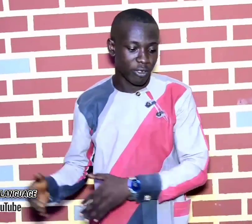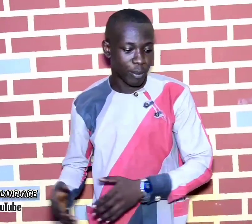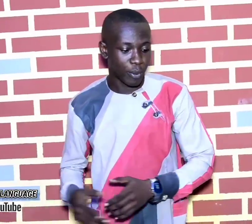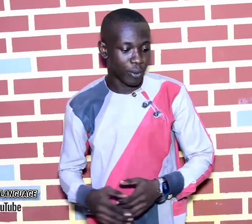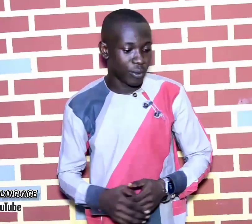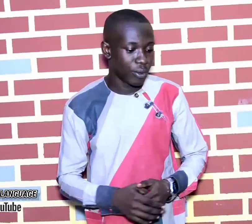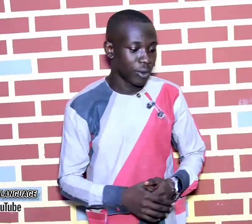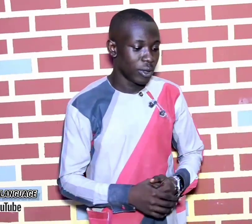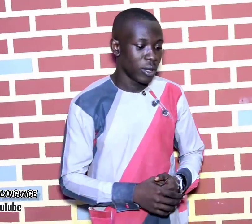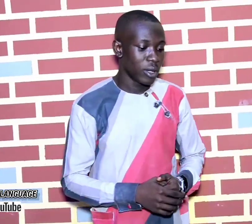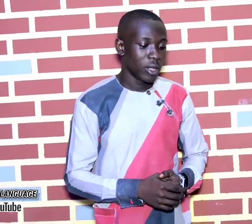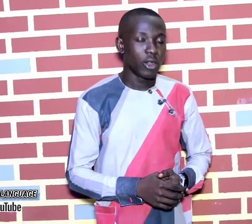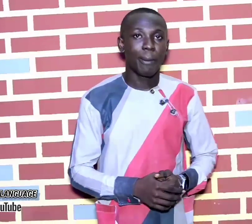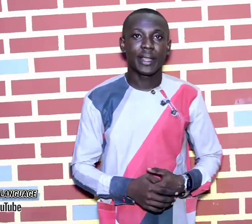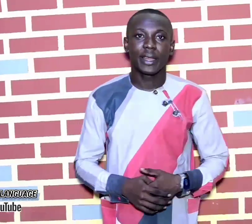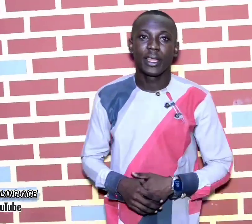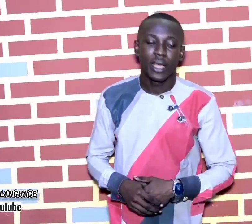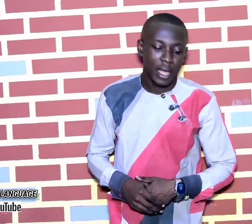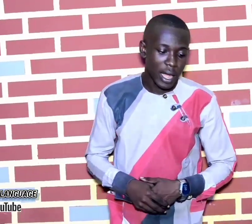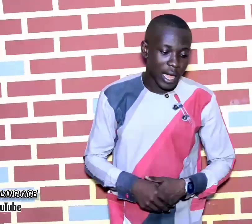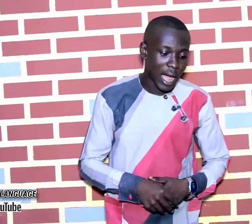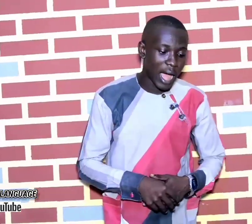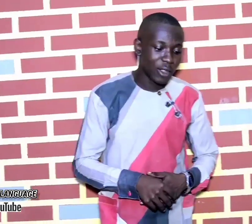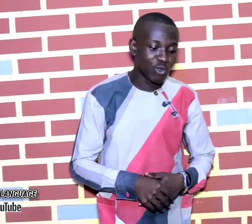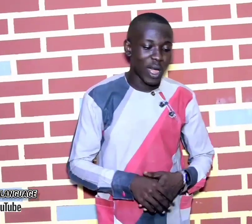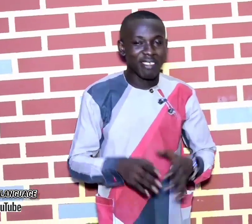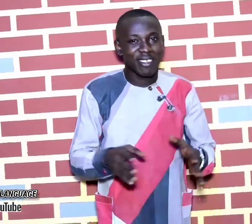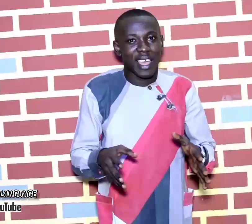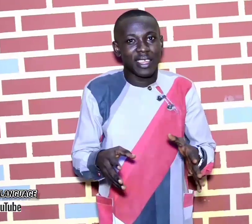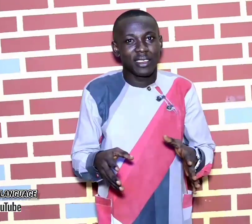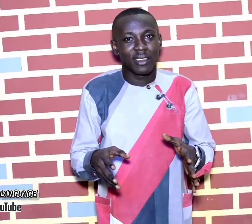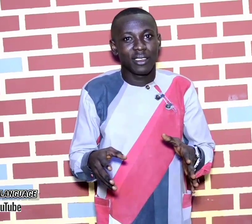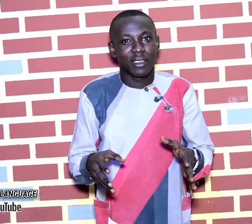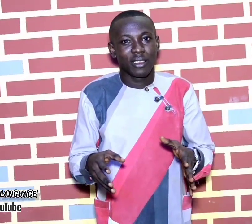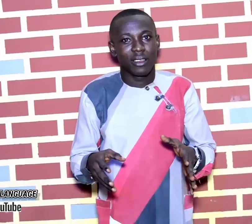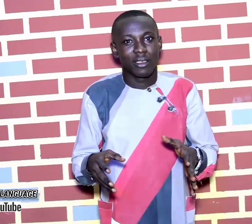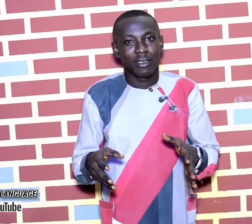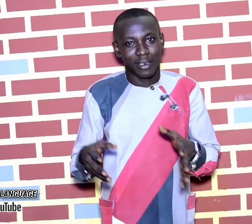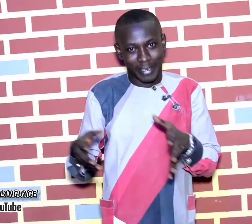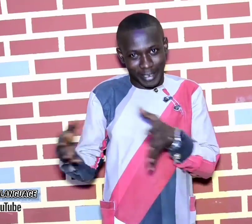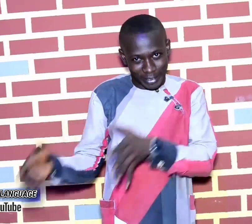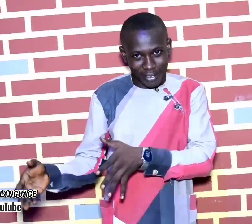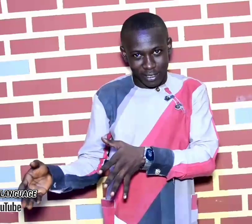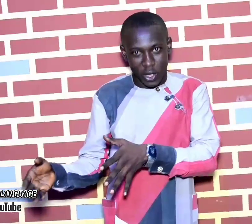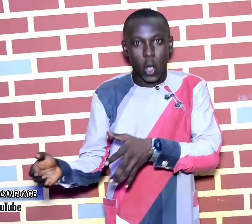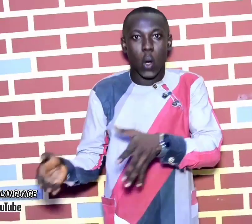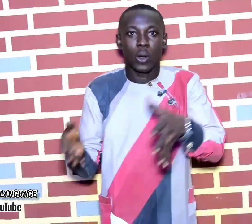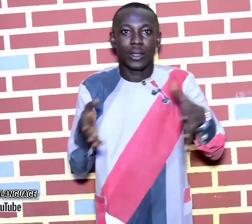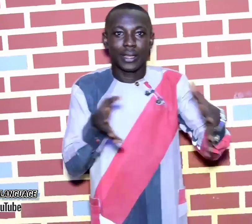principle. Number 3, how do I sign this or